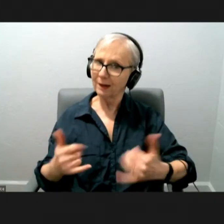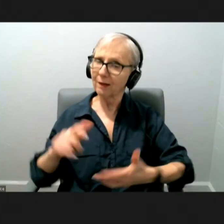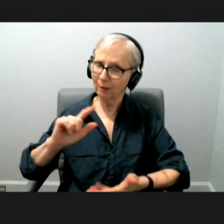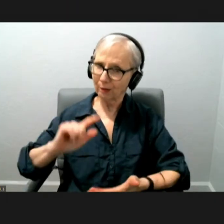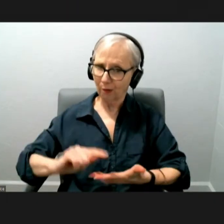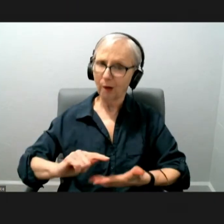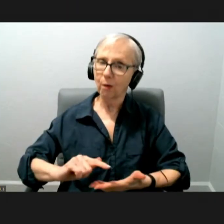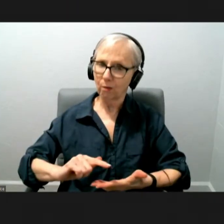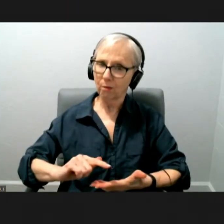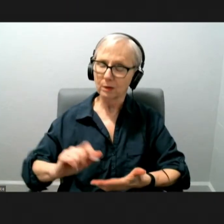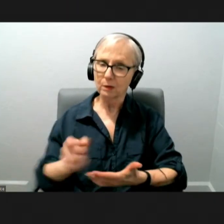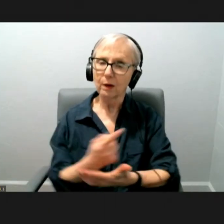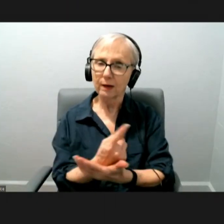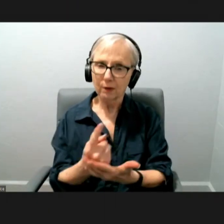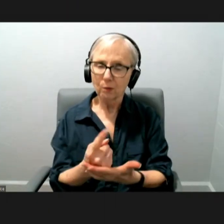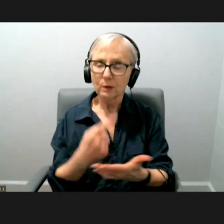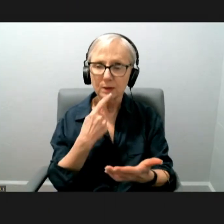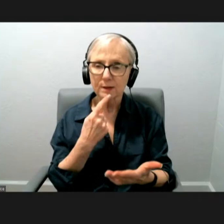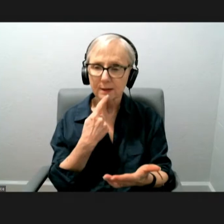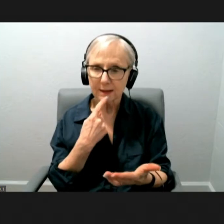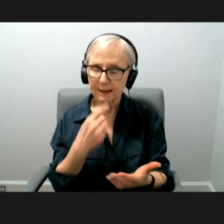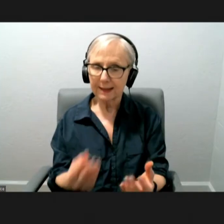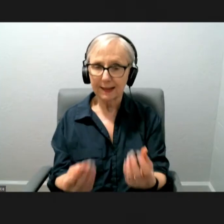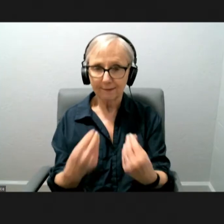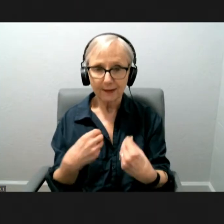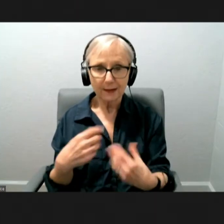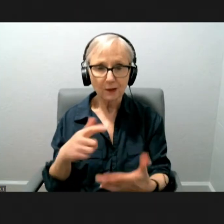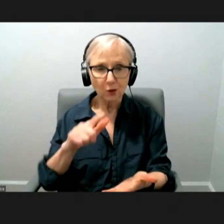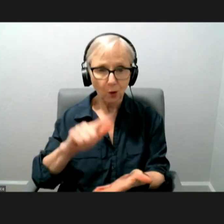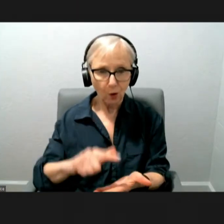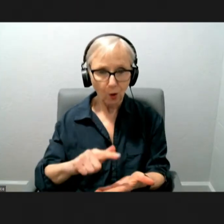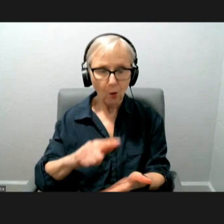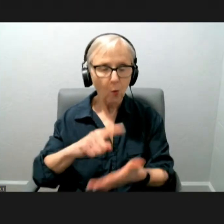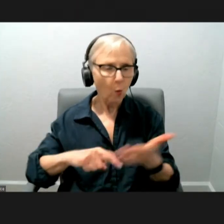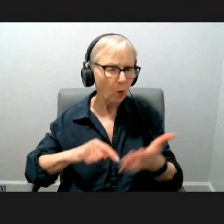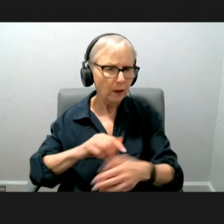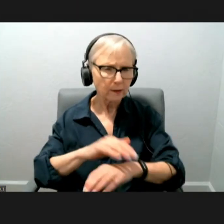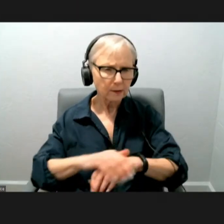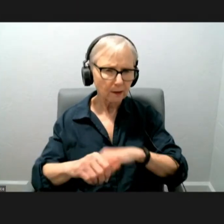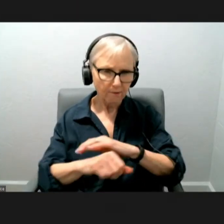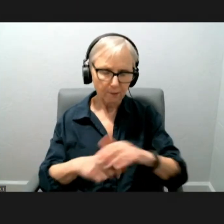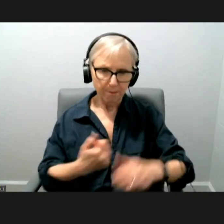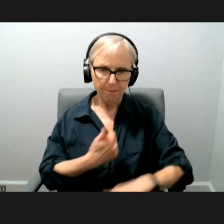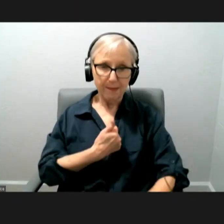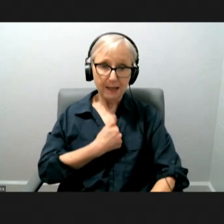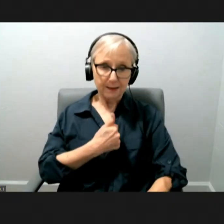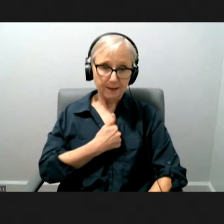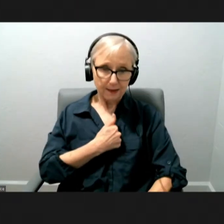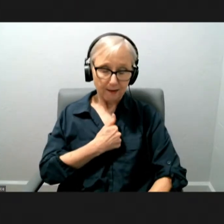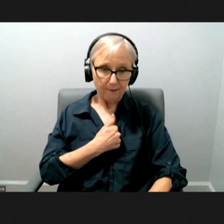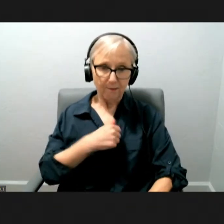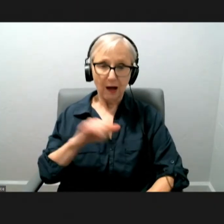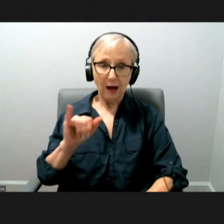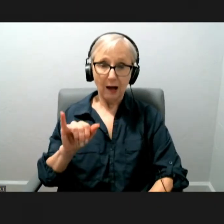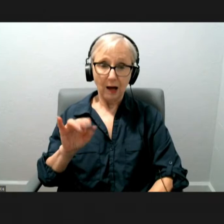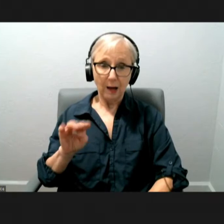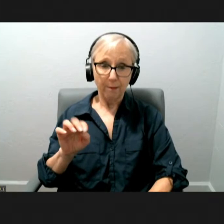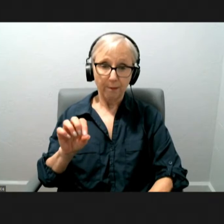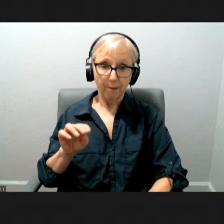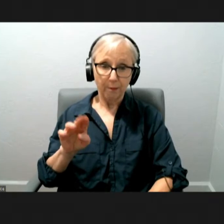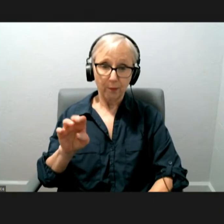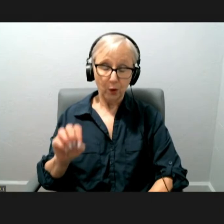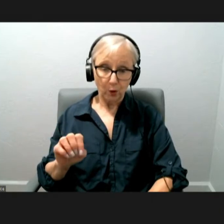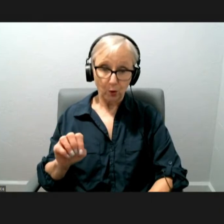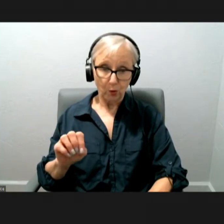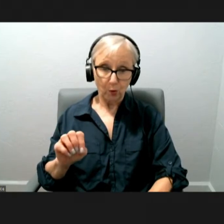And so everybody should say, well, given it's low, what am I comfortable with? I have an immune compromised person at home, so